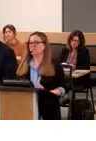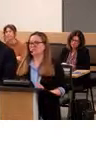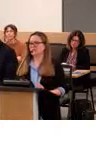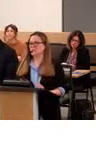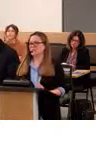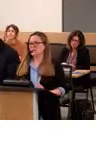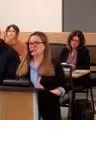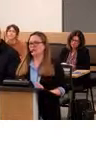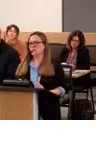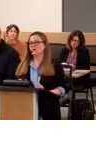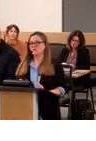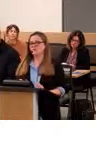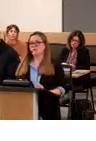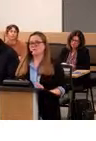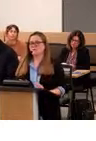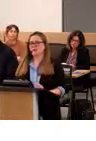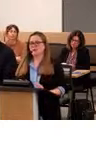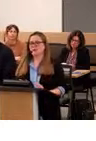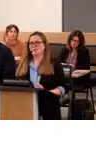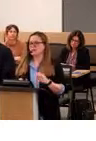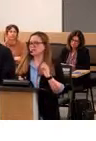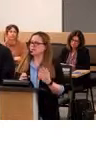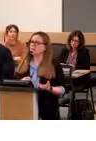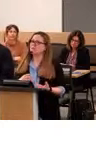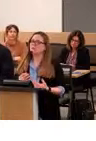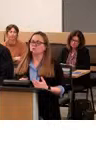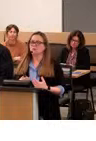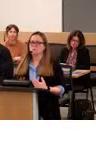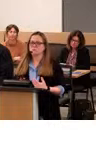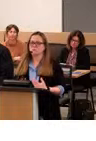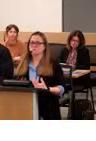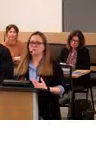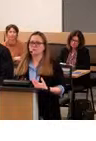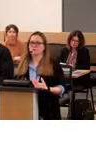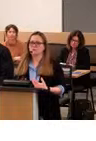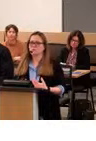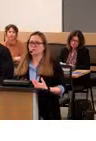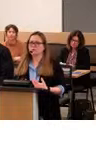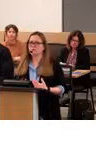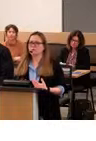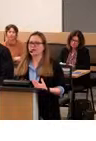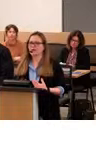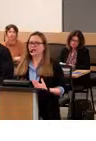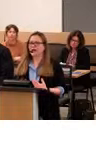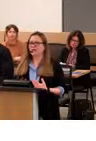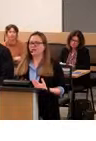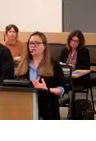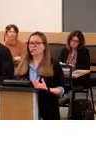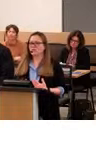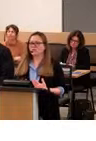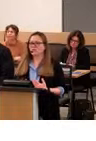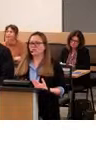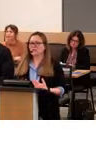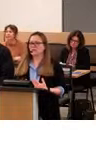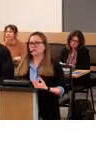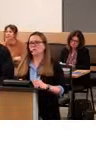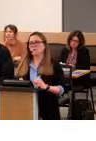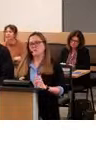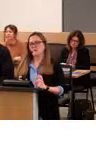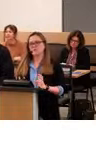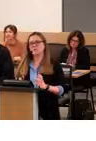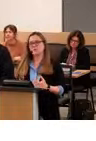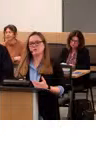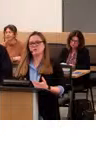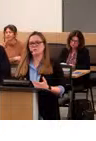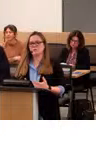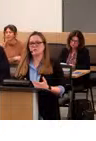in January. We also are able to offer content area or role-specific PD throughout the year. And then also what I like to call